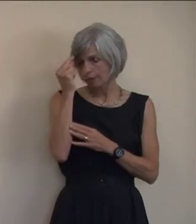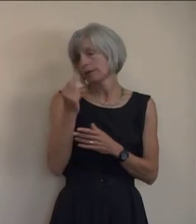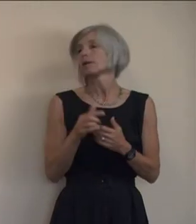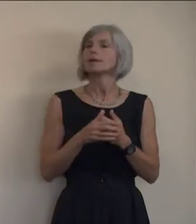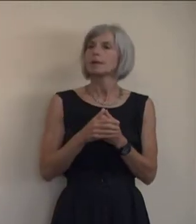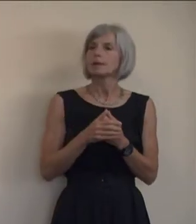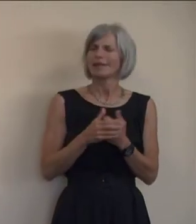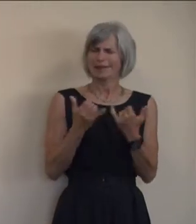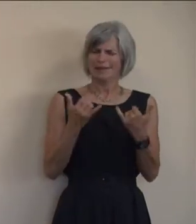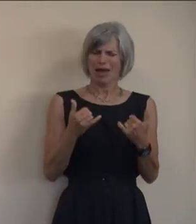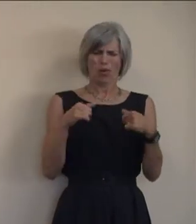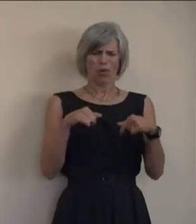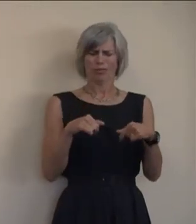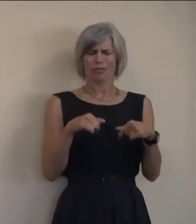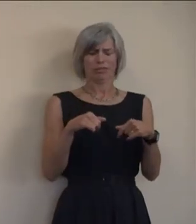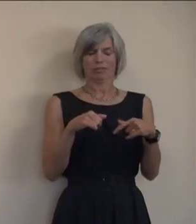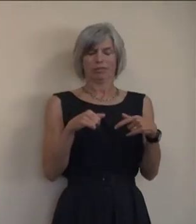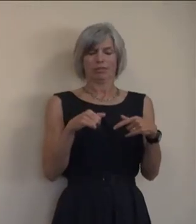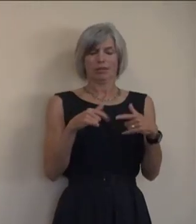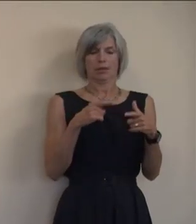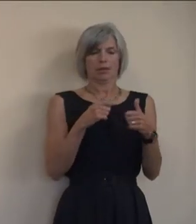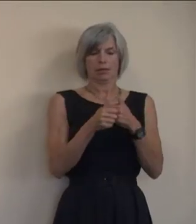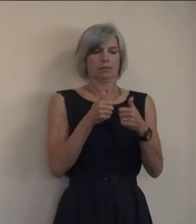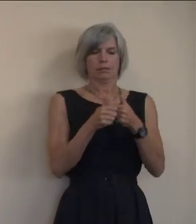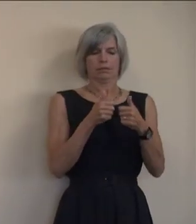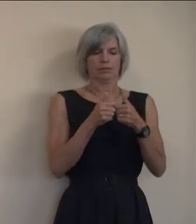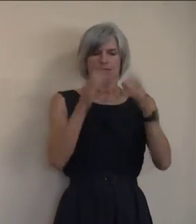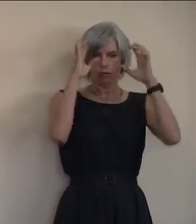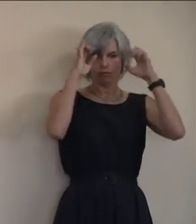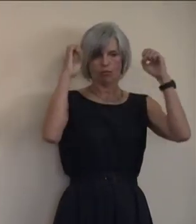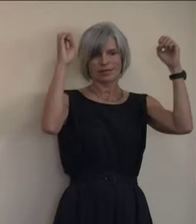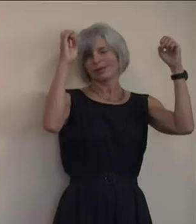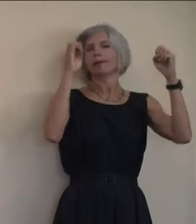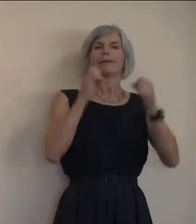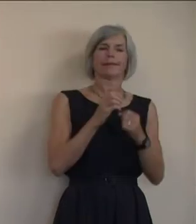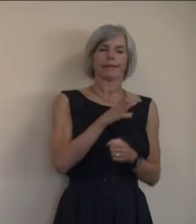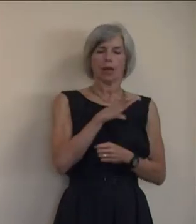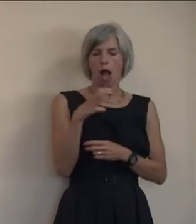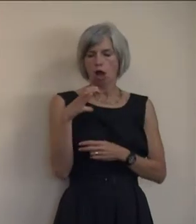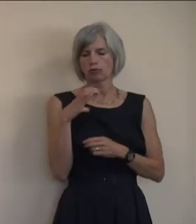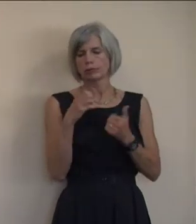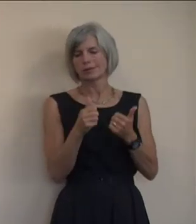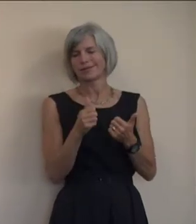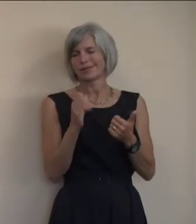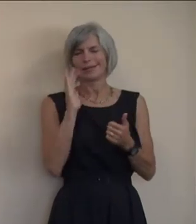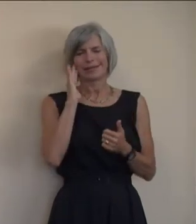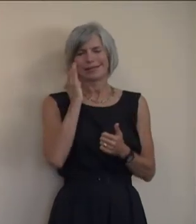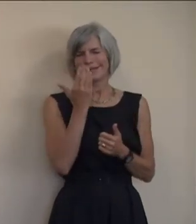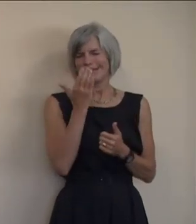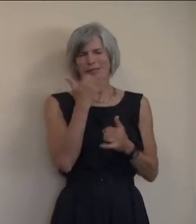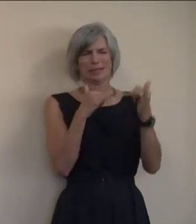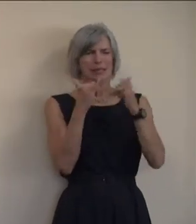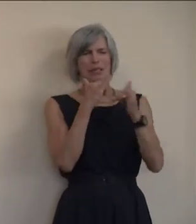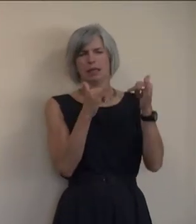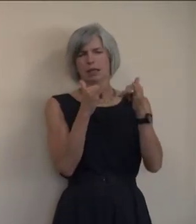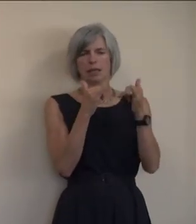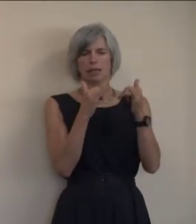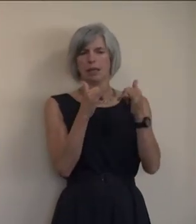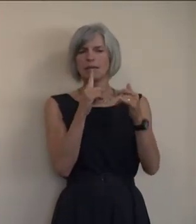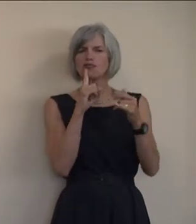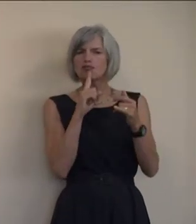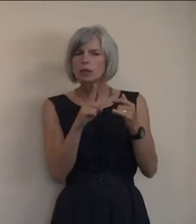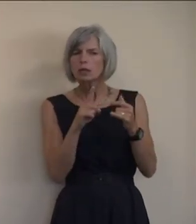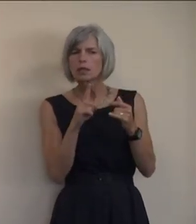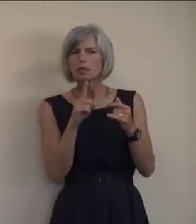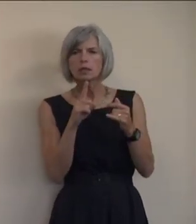silly electoral season. But there is a lot of conversation, if you can get through the noise, about tax